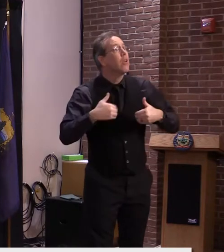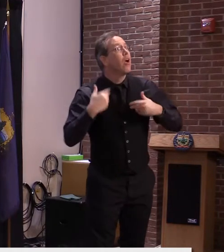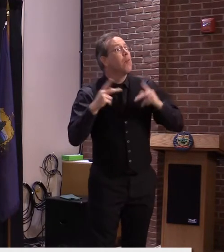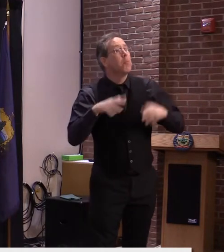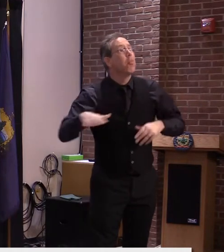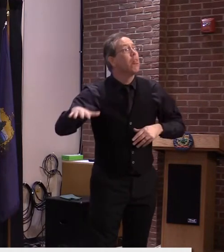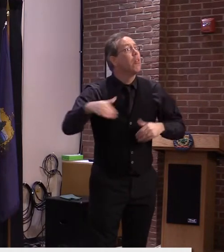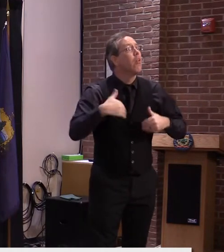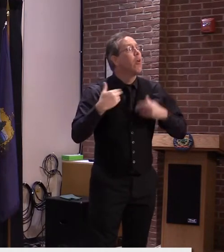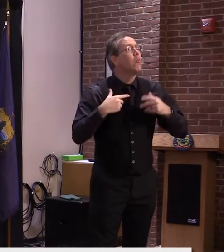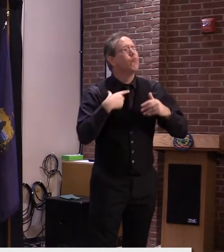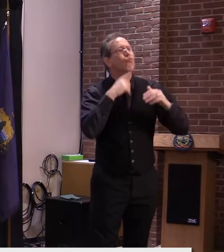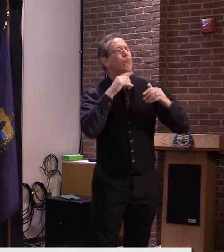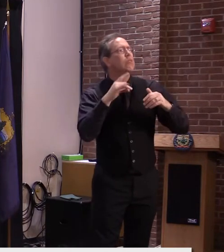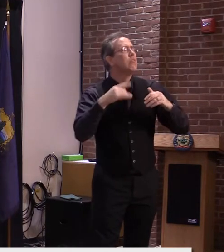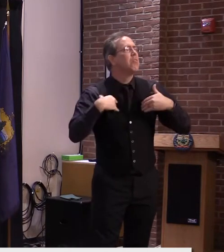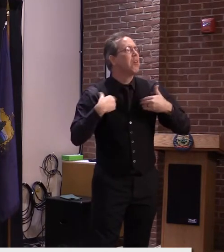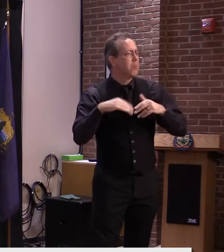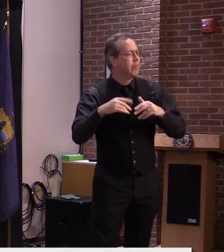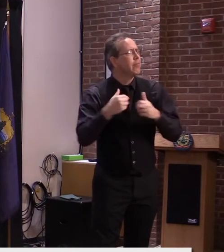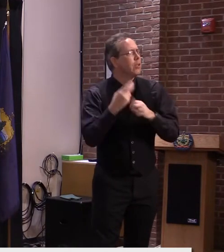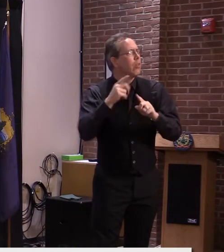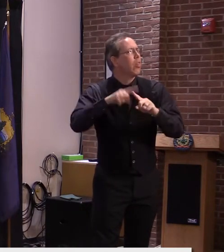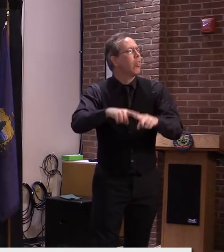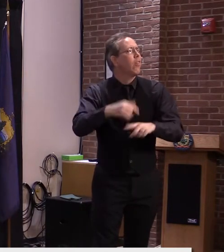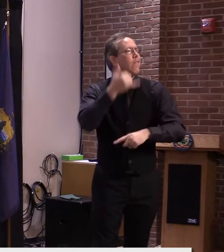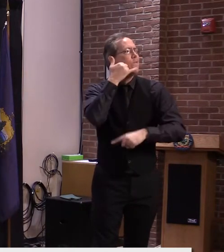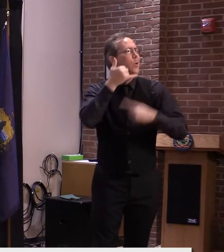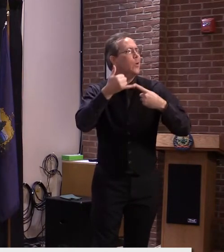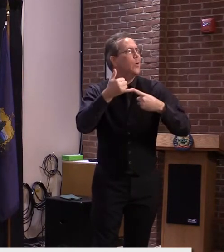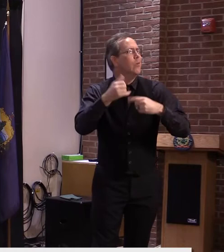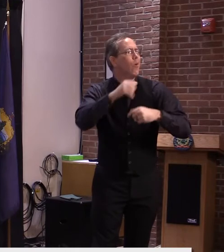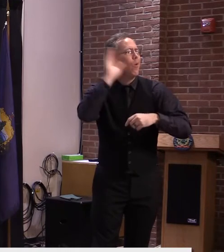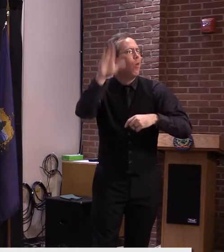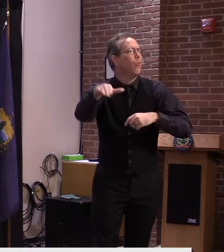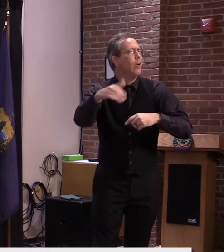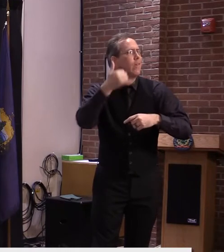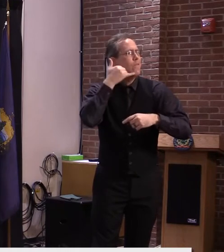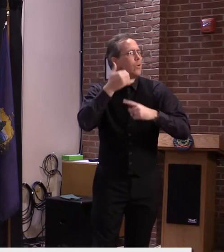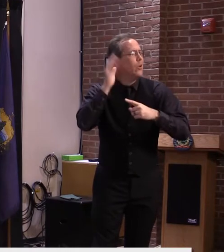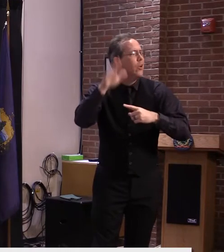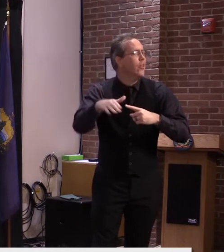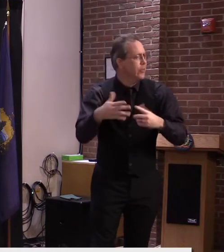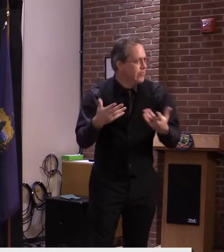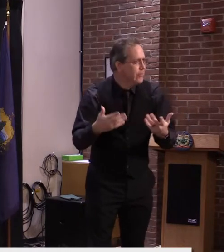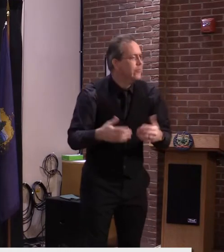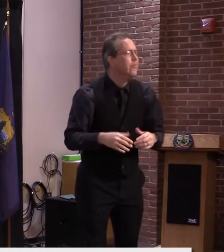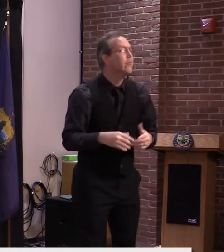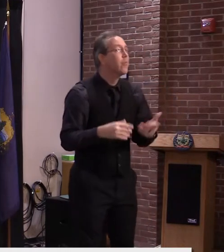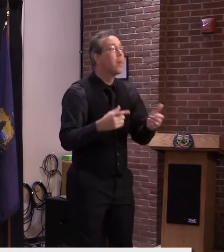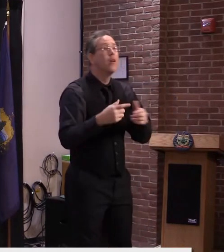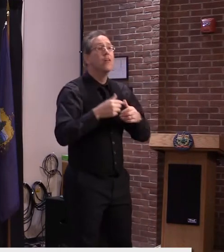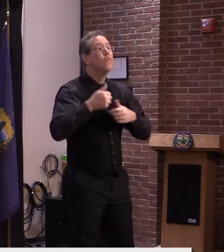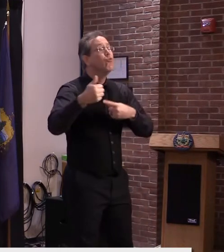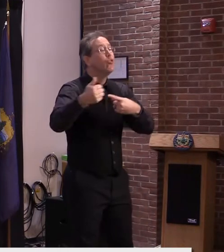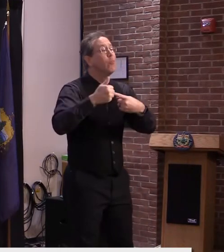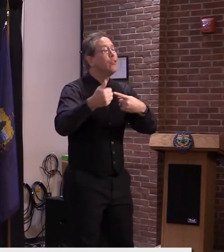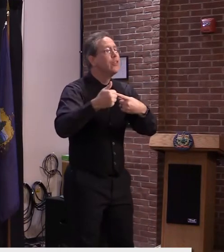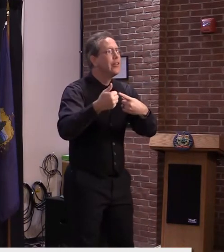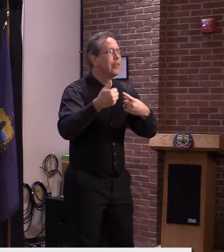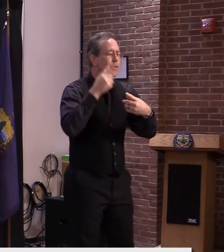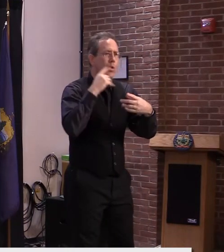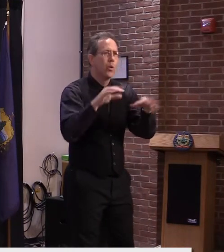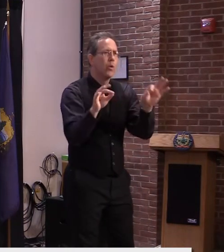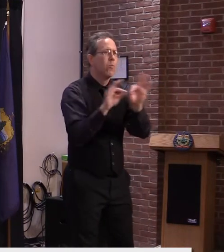phone. Finally, transportation. Wireless communications are critical for current and future transportation needs. We